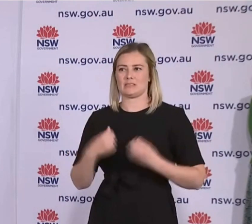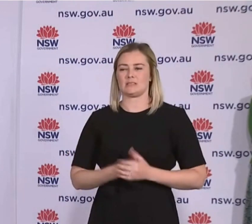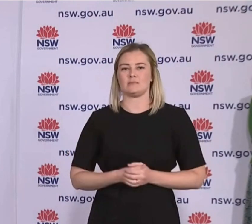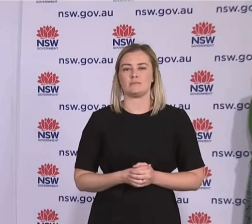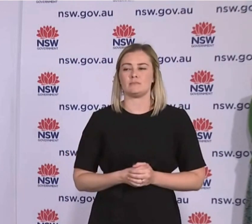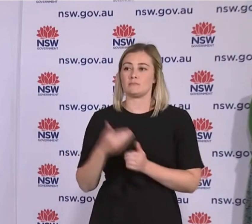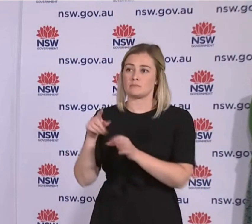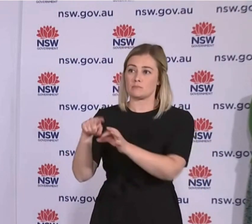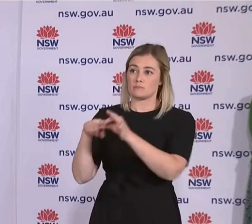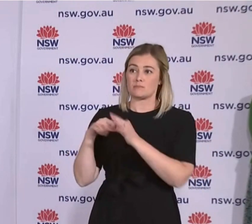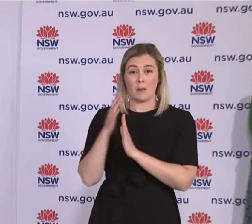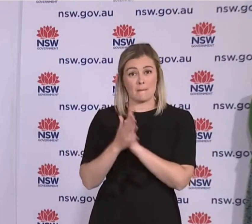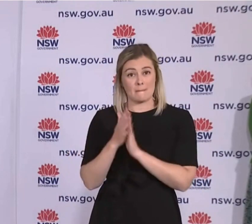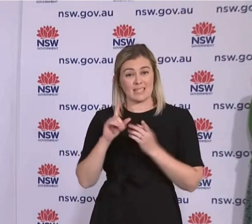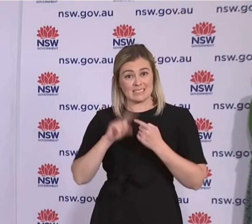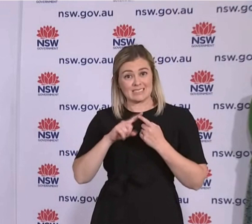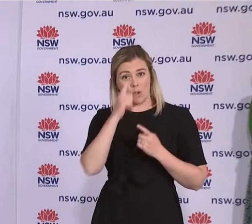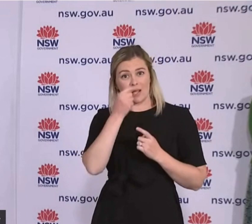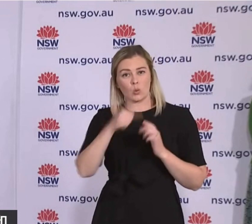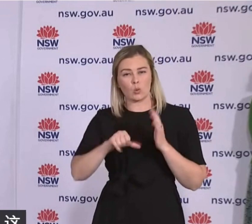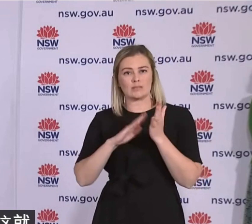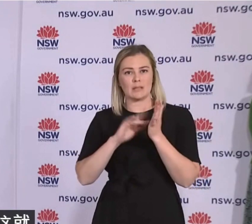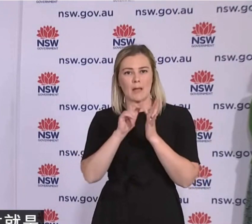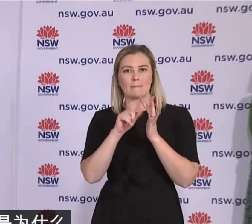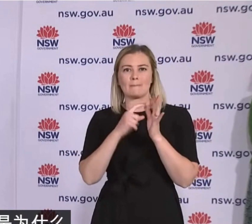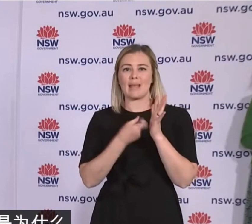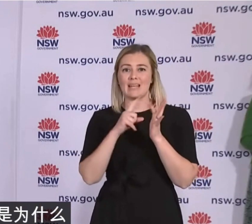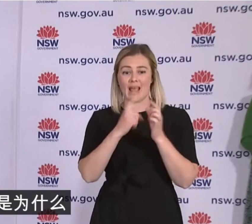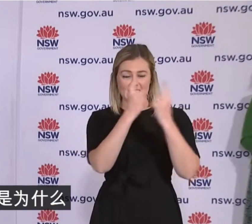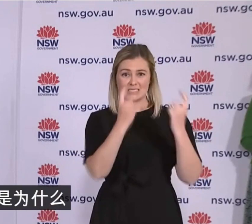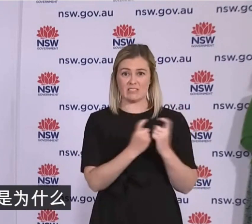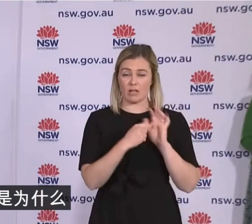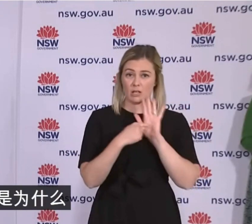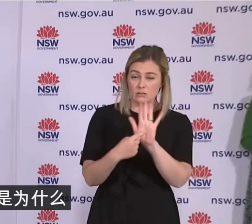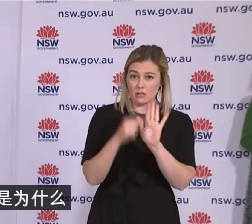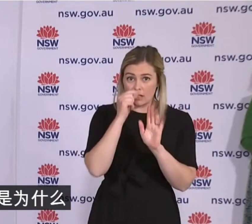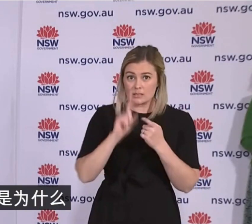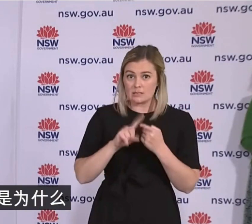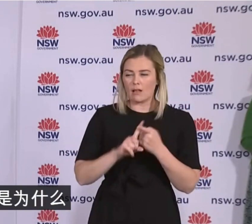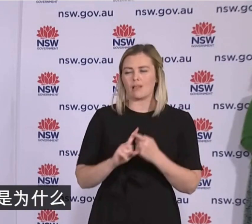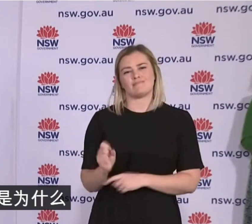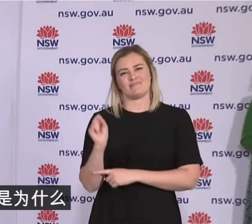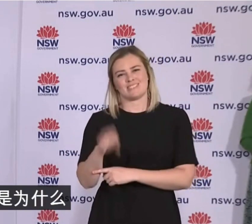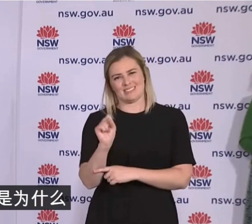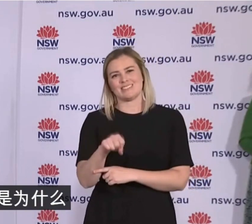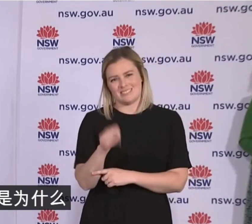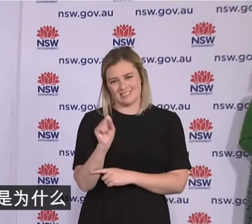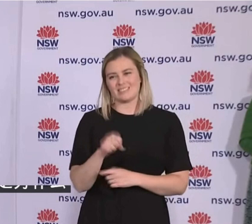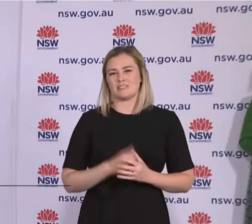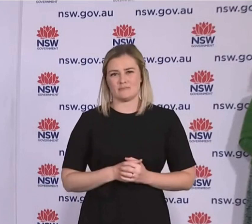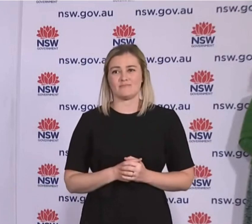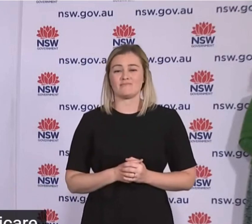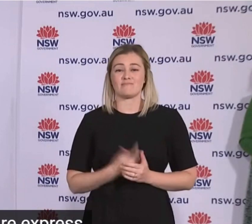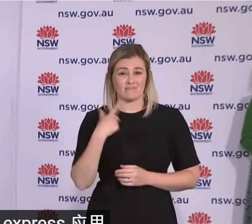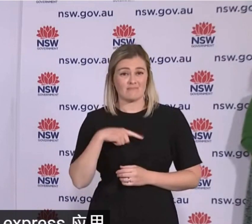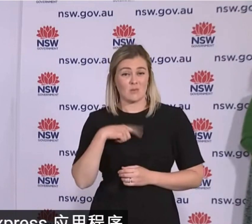use their Medicare certificate. Yeah, absolutely. And that's why really today is a call to action to get